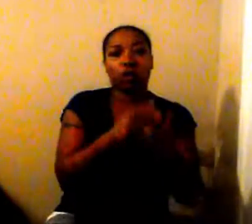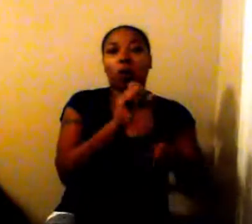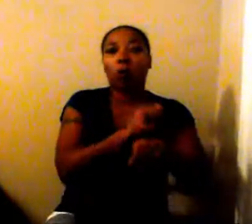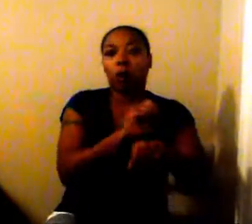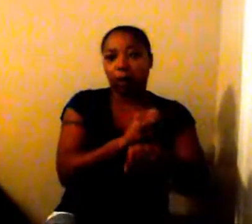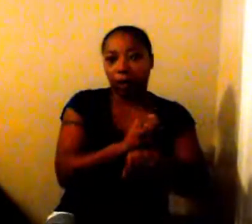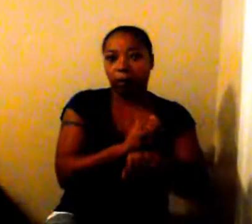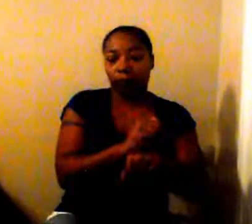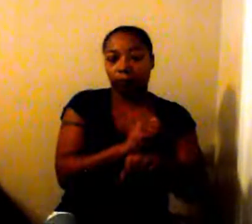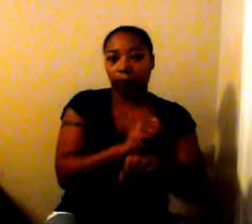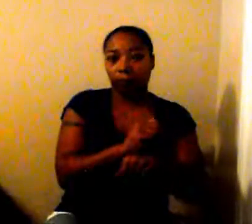start working?